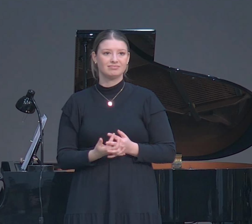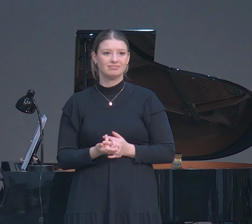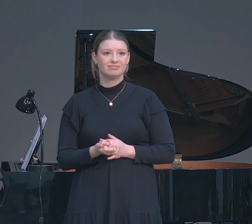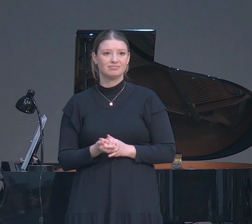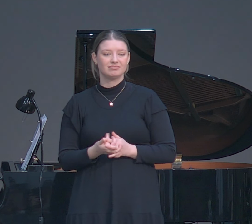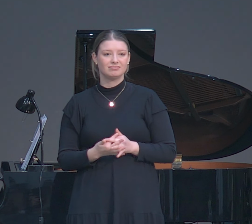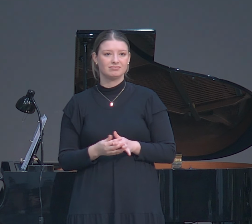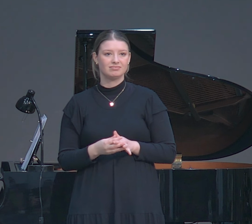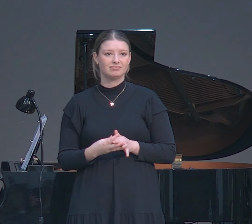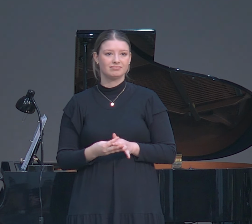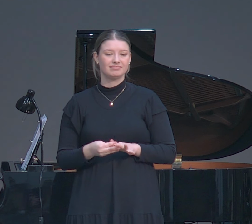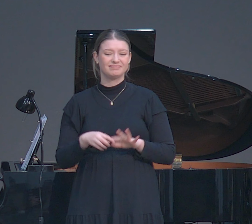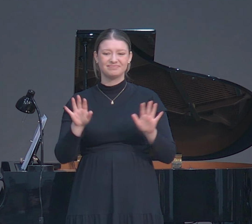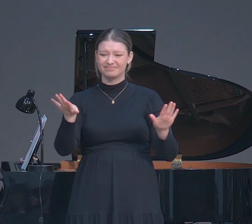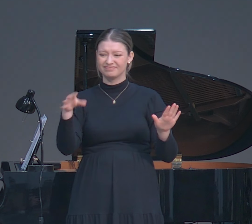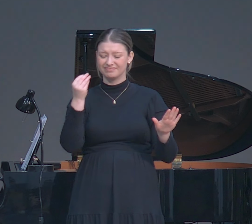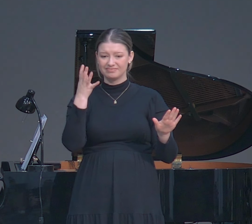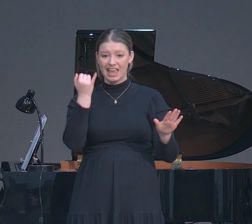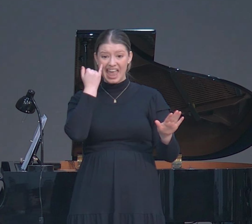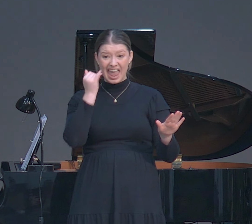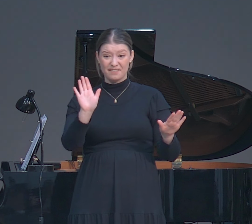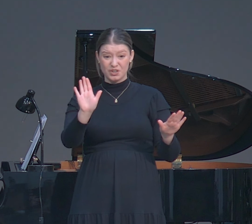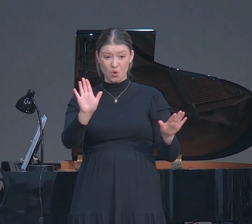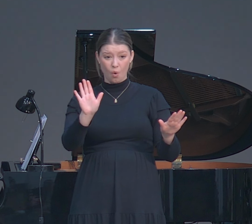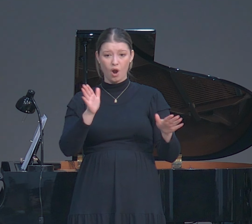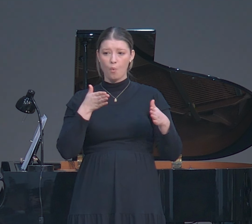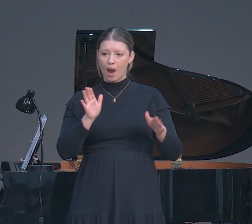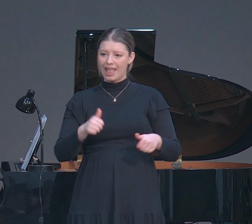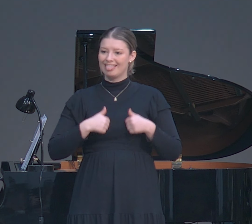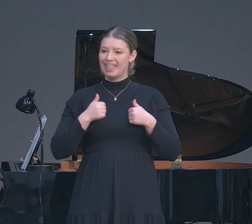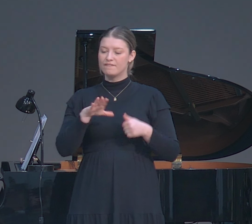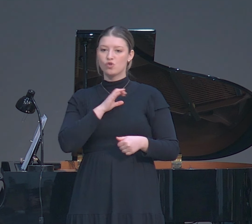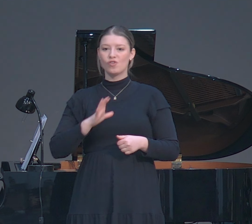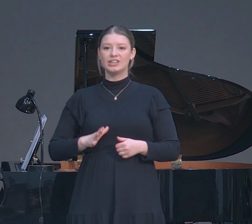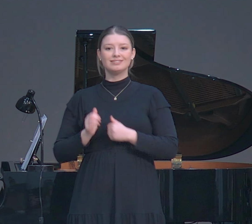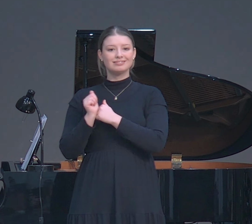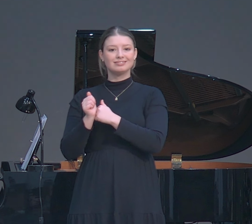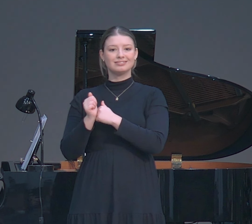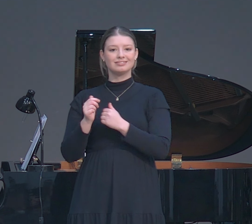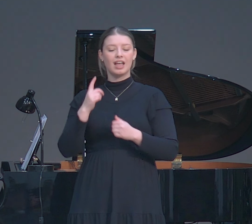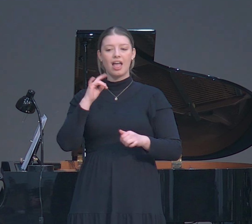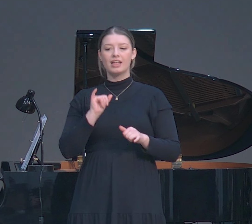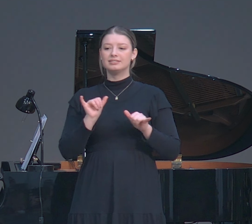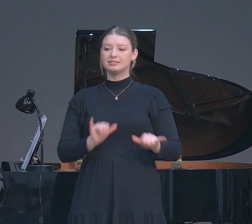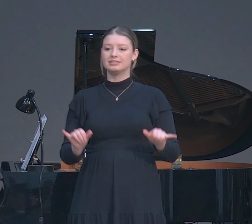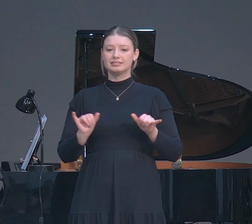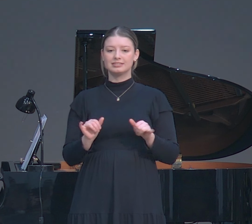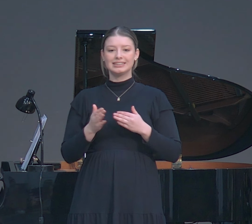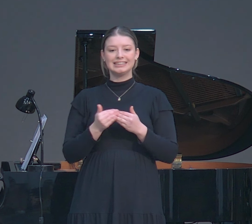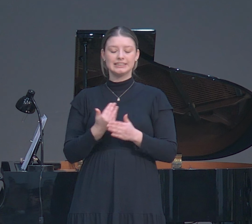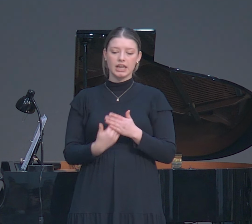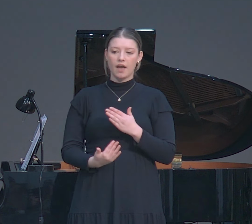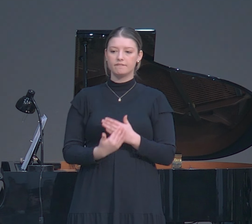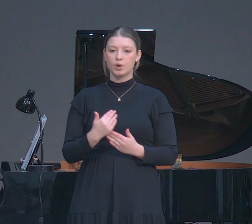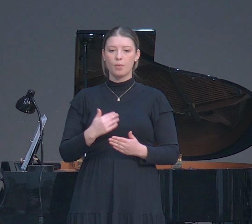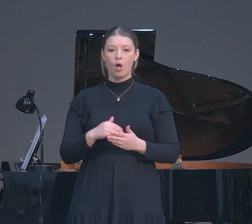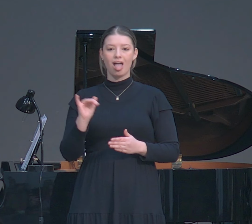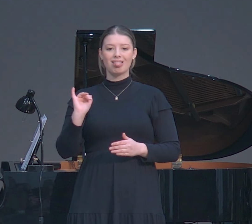Listen, friends, can I lovingly say, if your version of Christianity is a life that's as easy and as comfortable